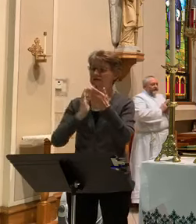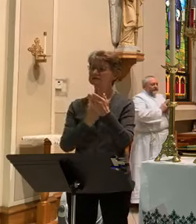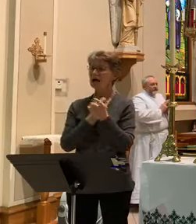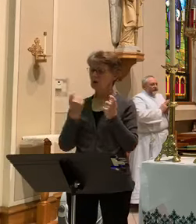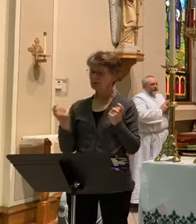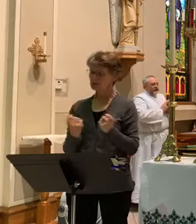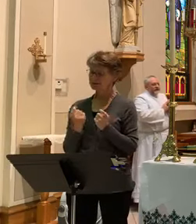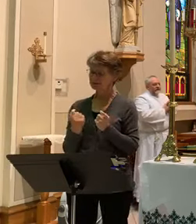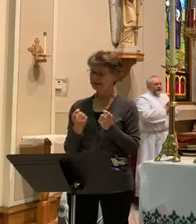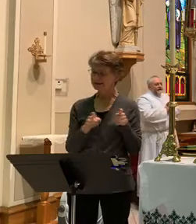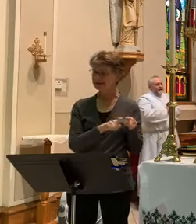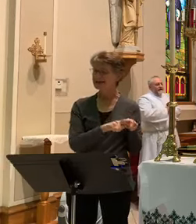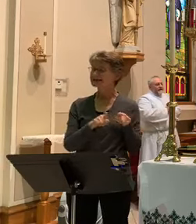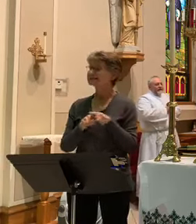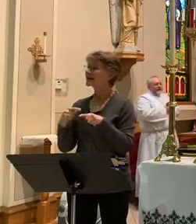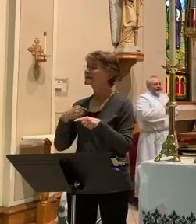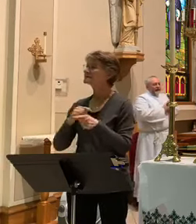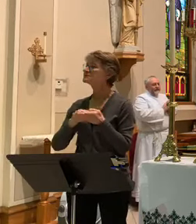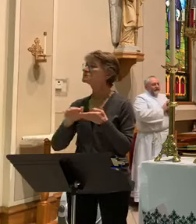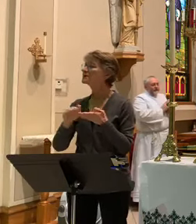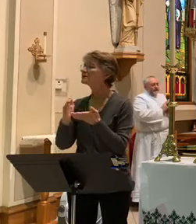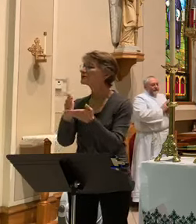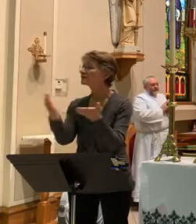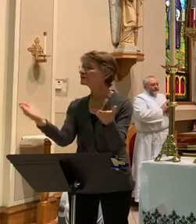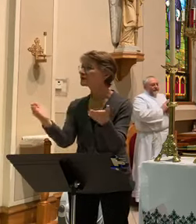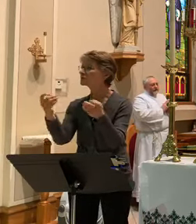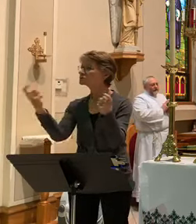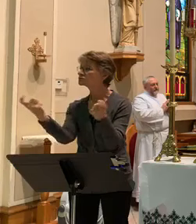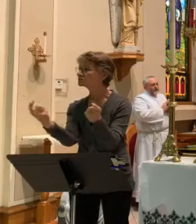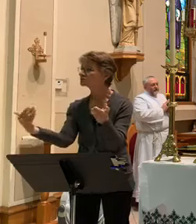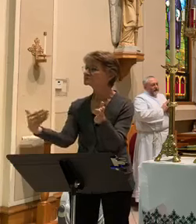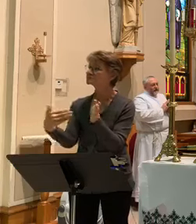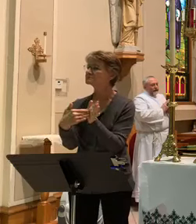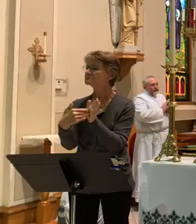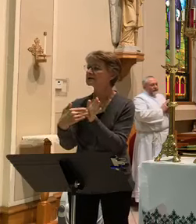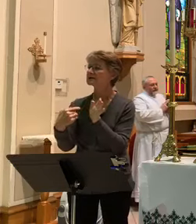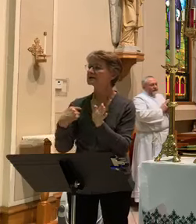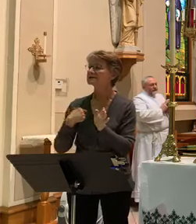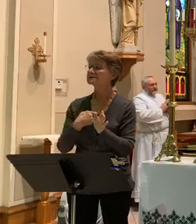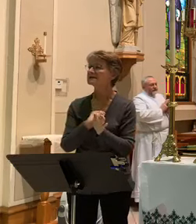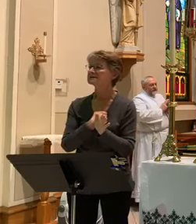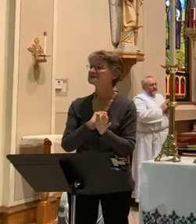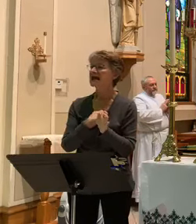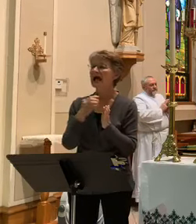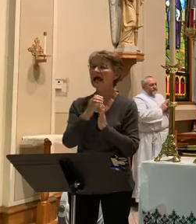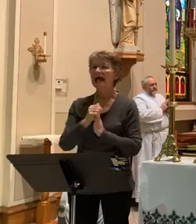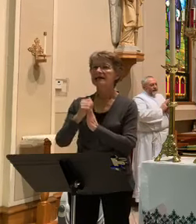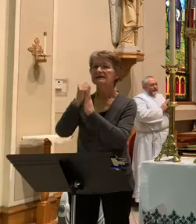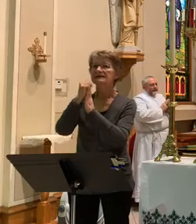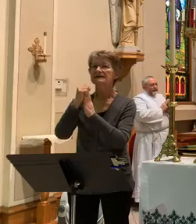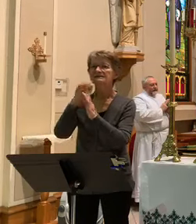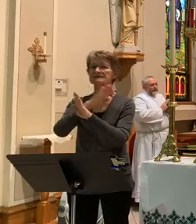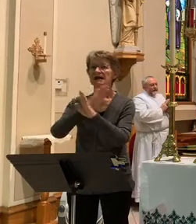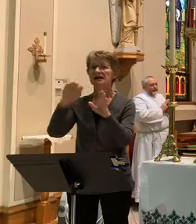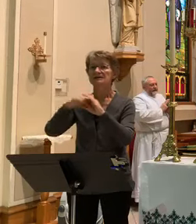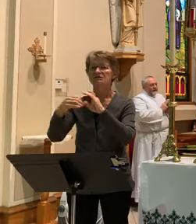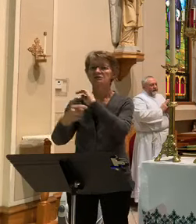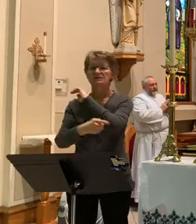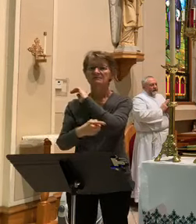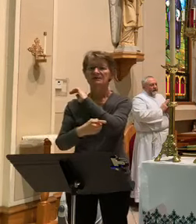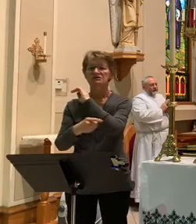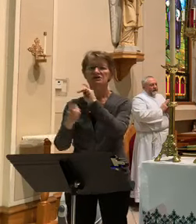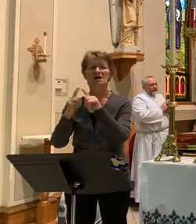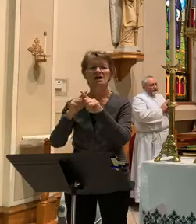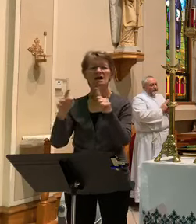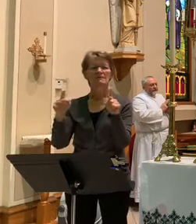and forgive us our trespasses, as we forgive those who trespass against us. And lead us not